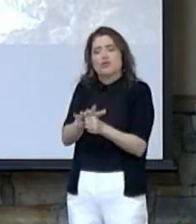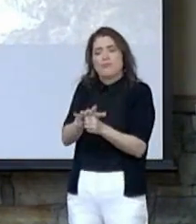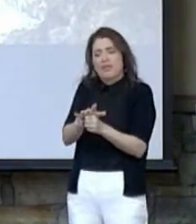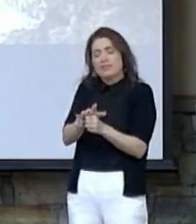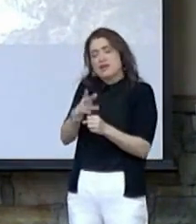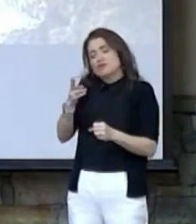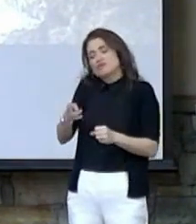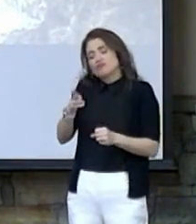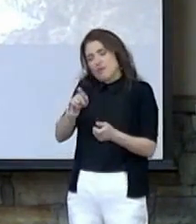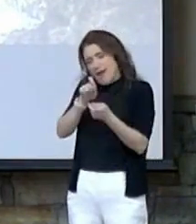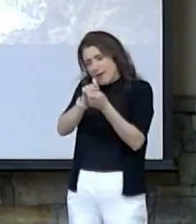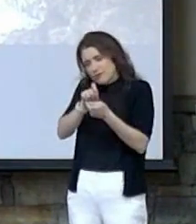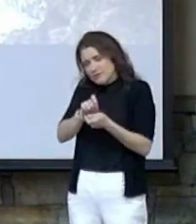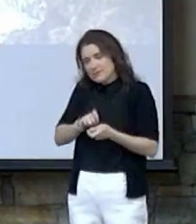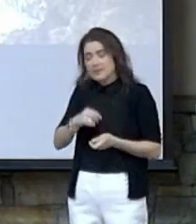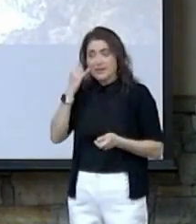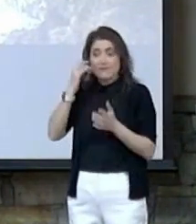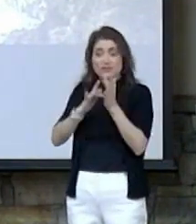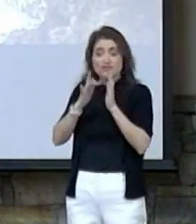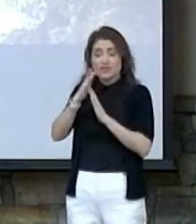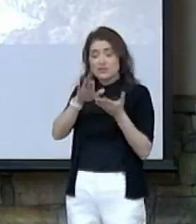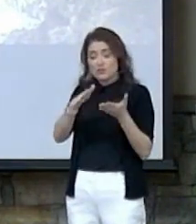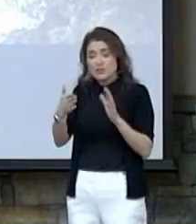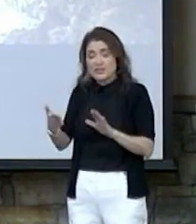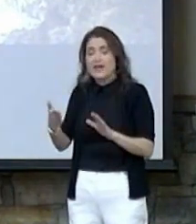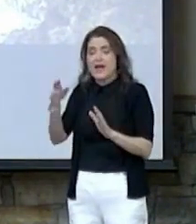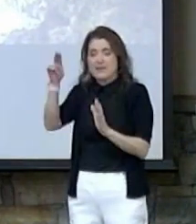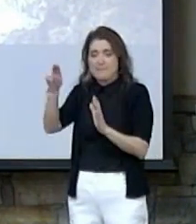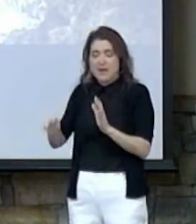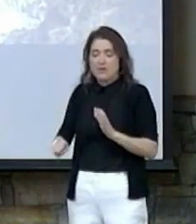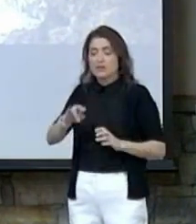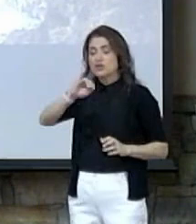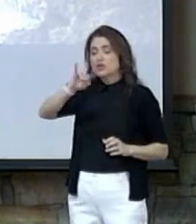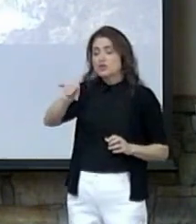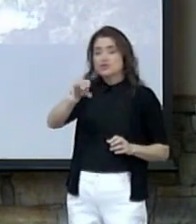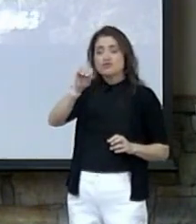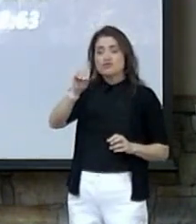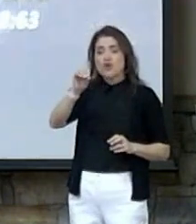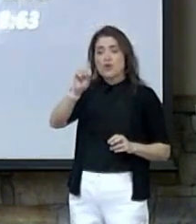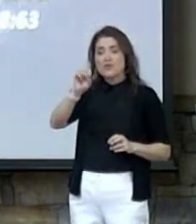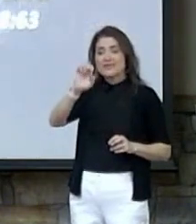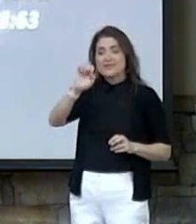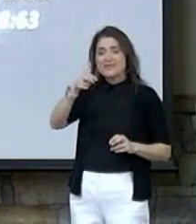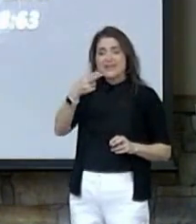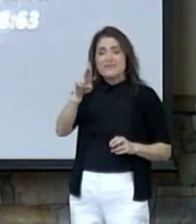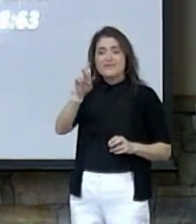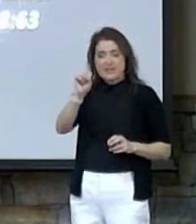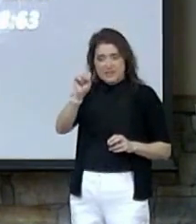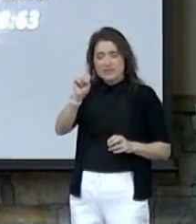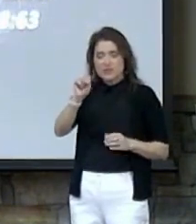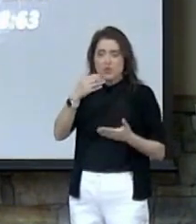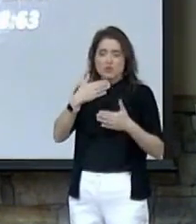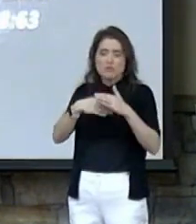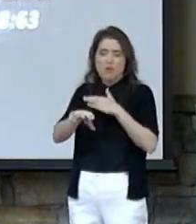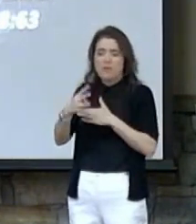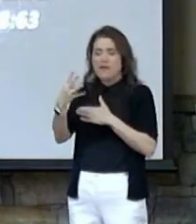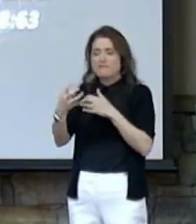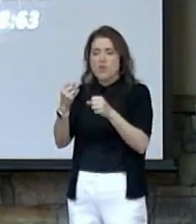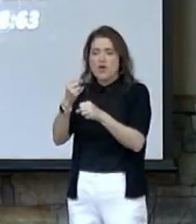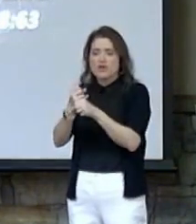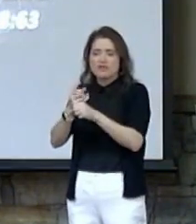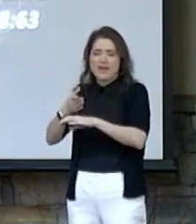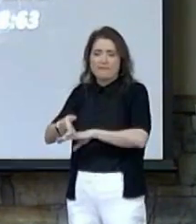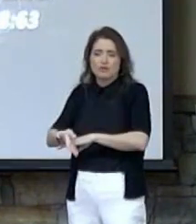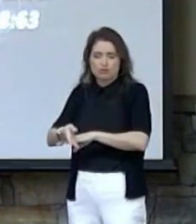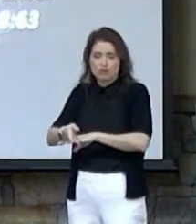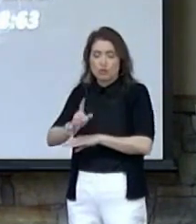of whether Jesus died and was buried. Josephus was born roughly 4 years after Jesus died on a cross, born